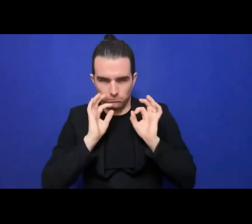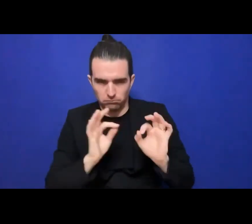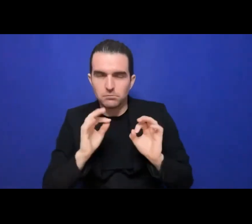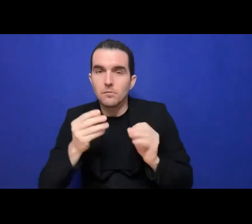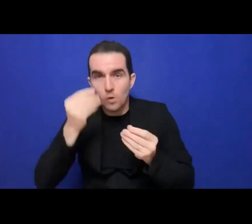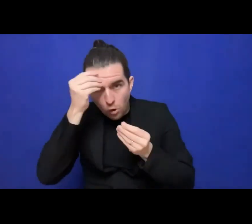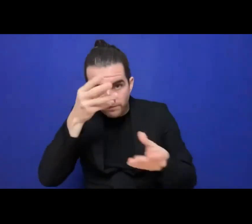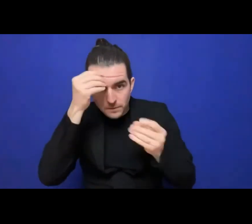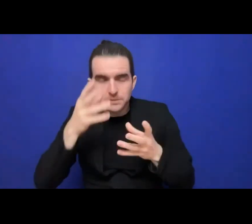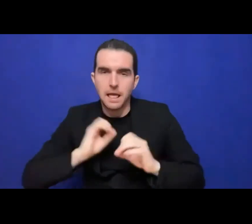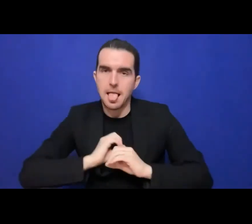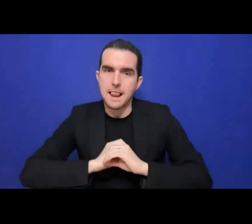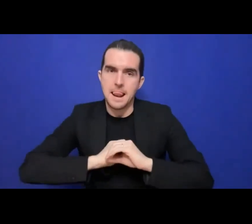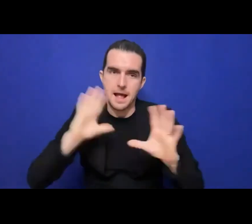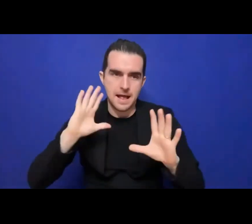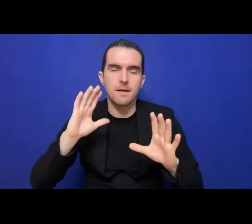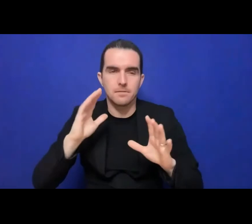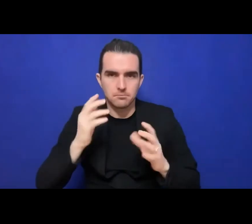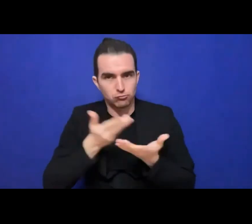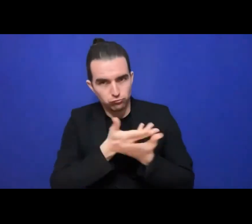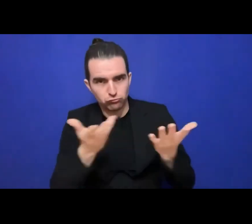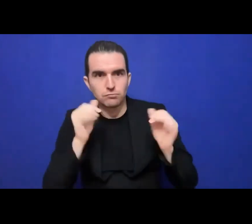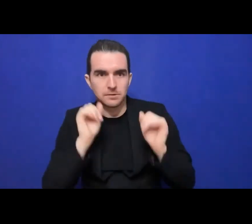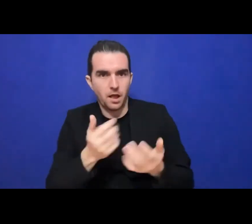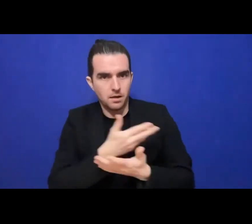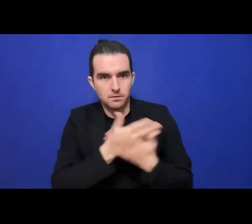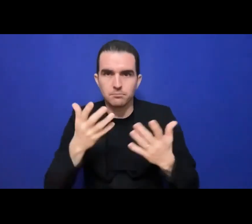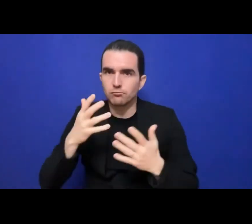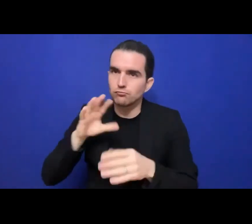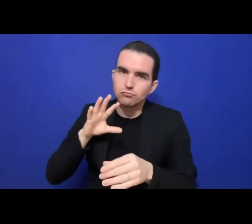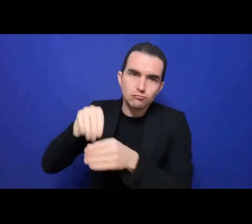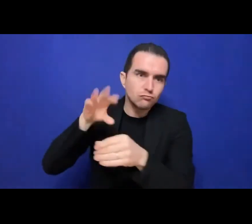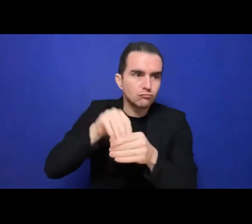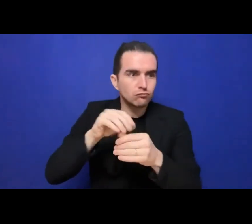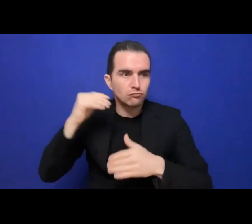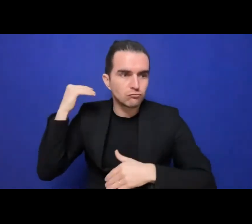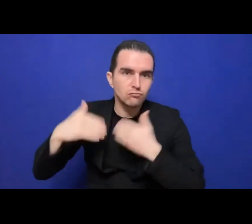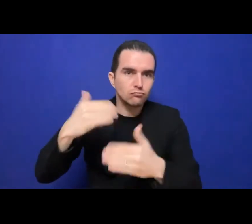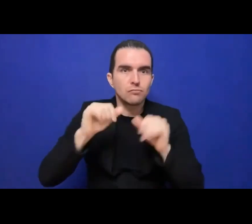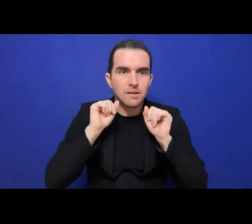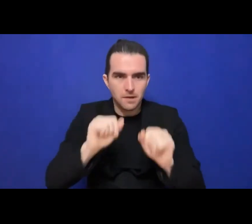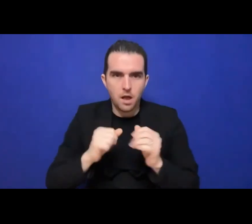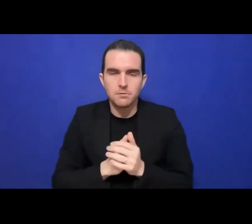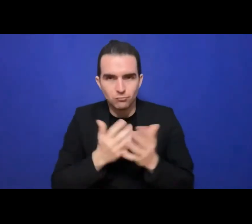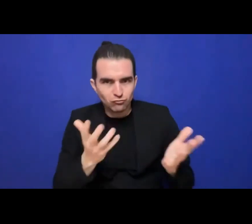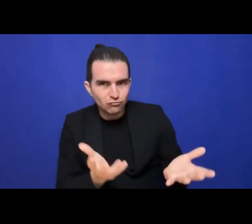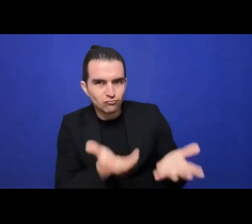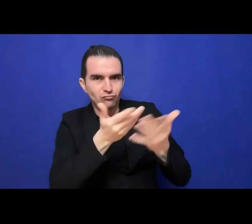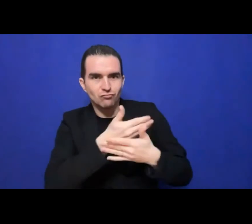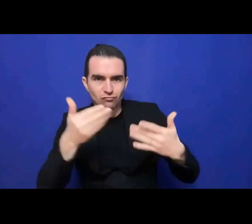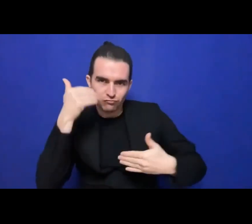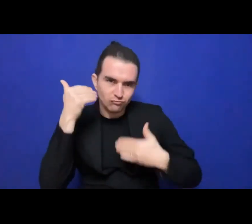and to get empowered. For example, very important for information regarding expenditure, regarding service